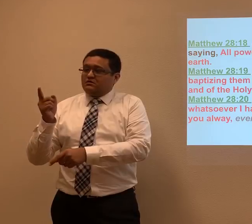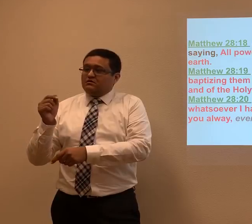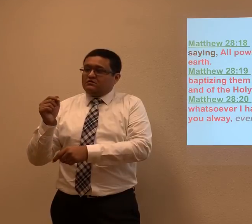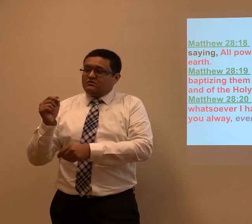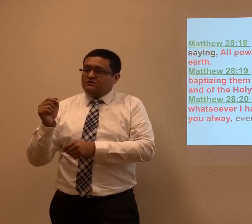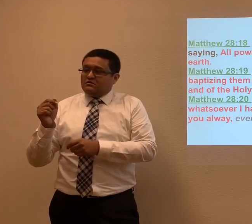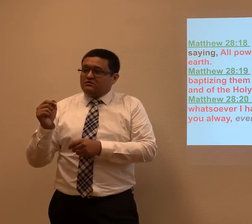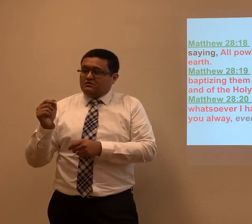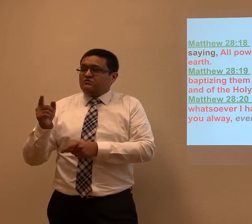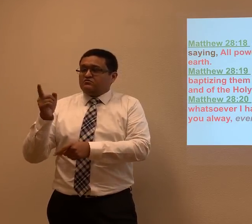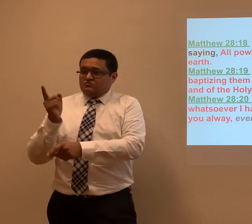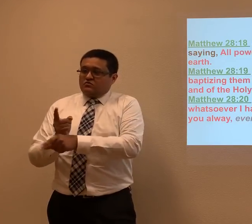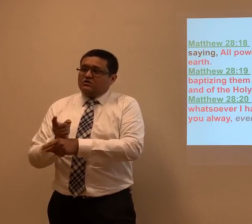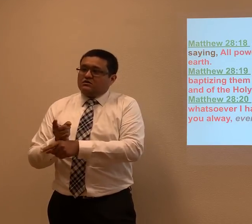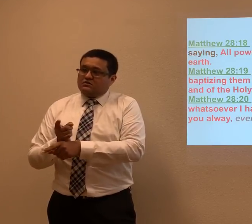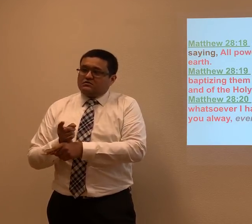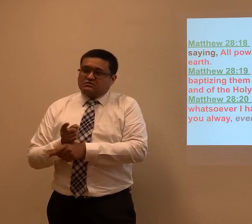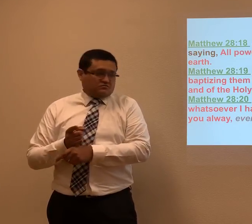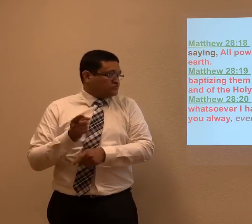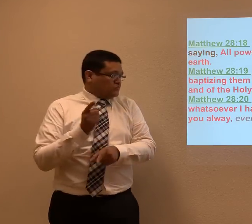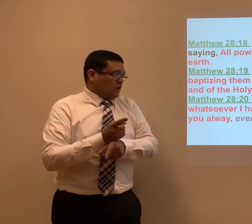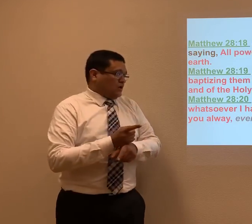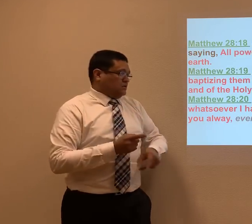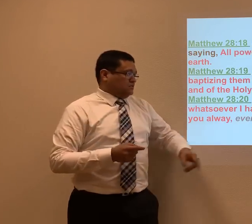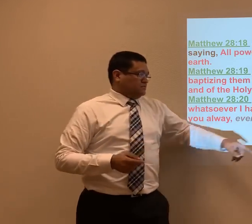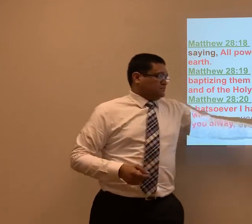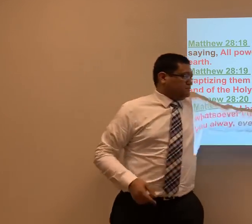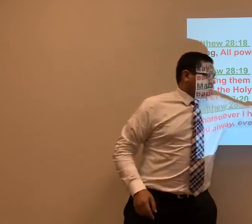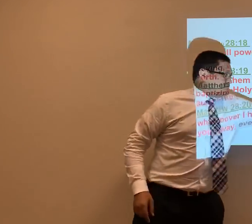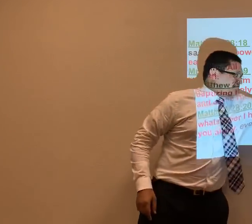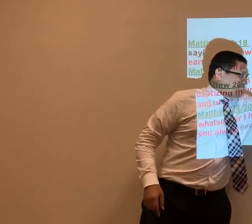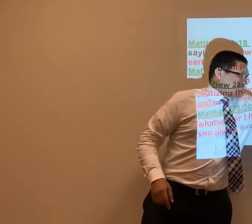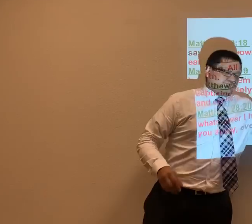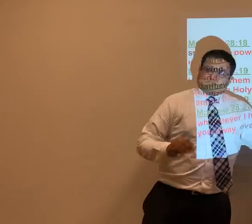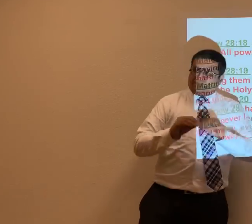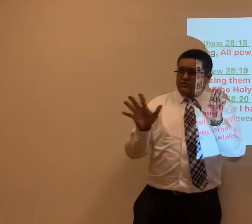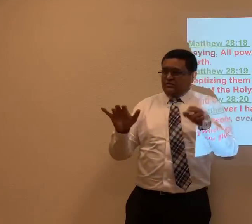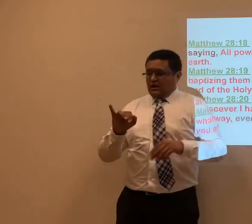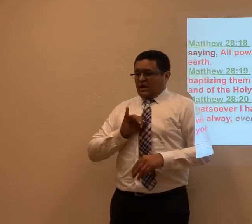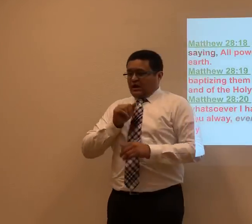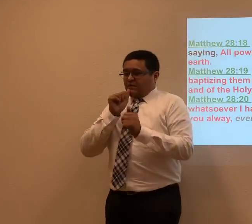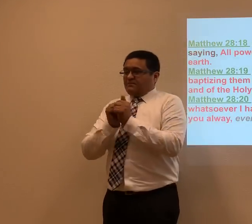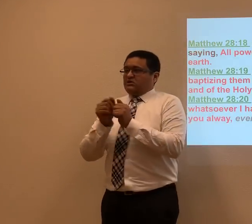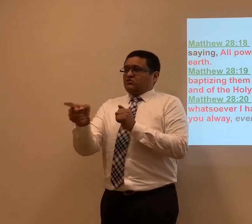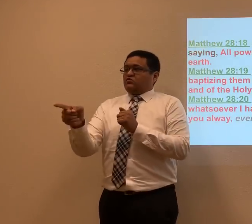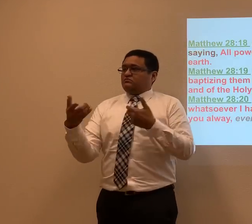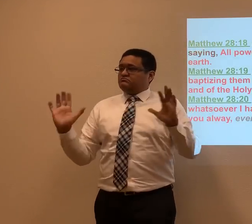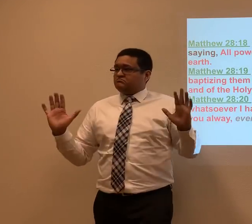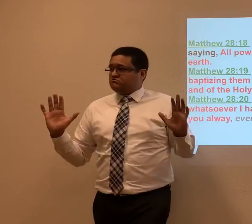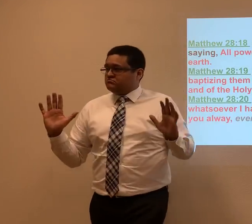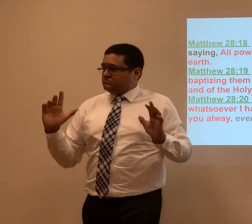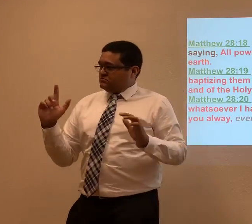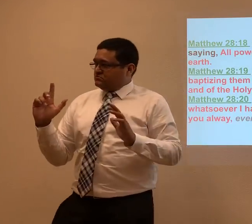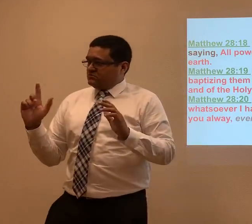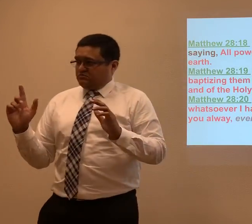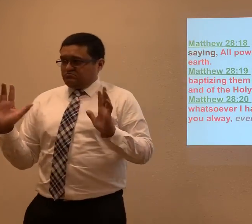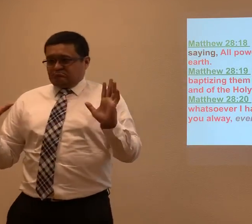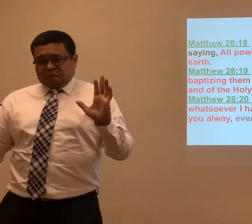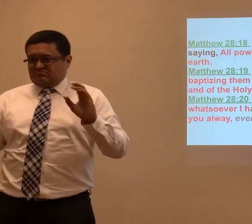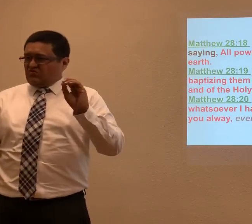says, lo, I am with you always. It's not two. He doesn't say, we are with you always. There's only one God. So yes, it says, lo,